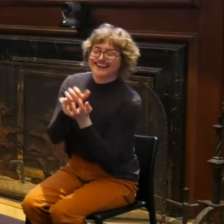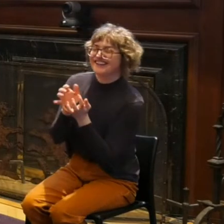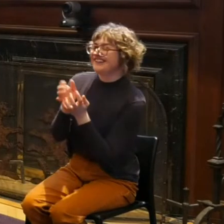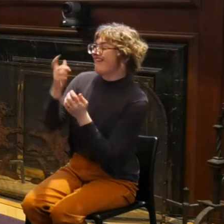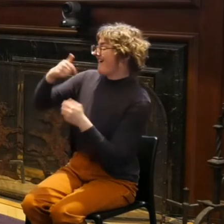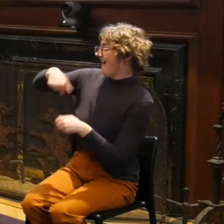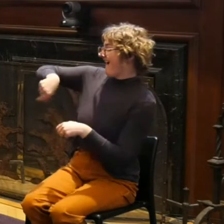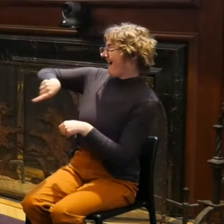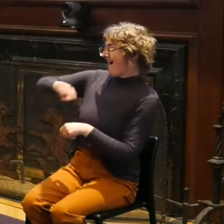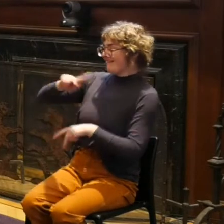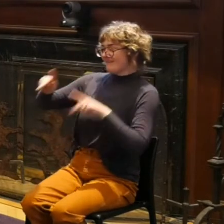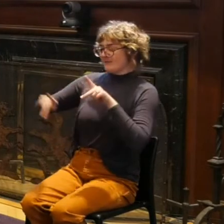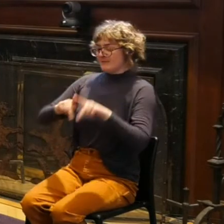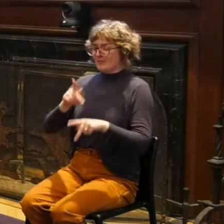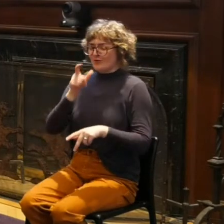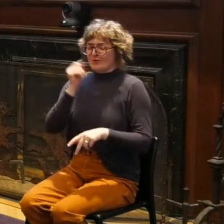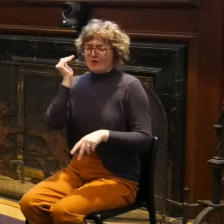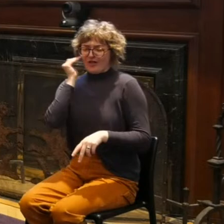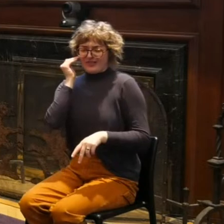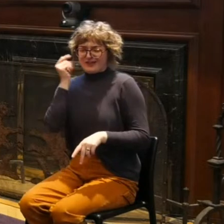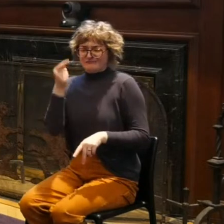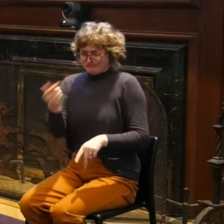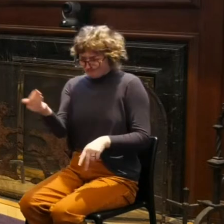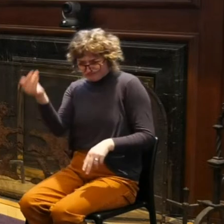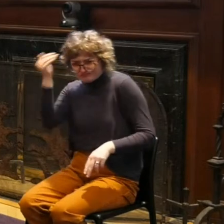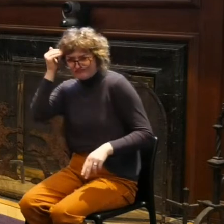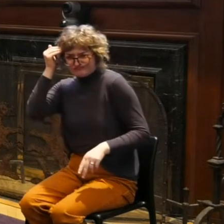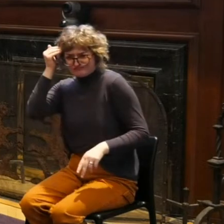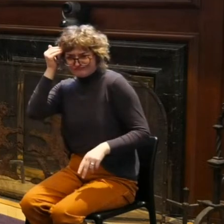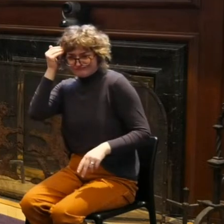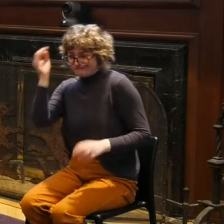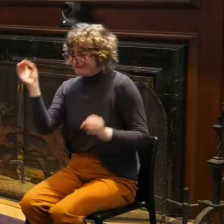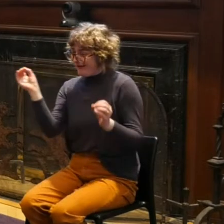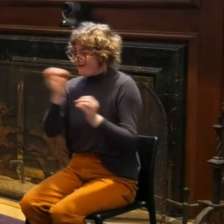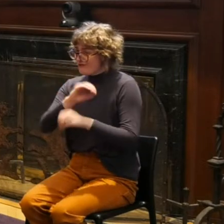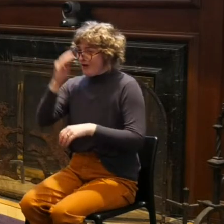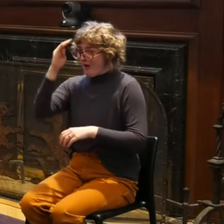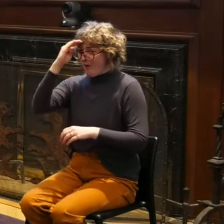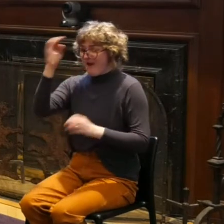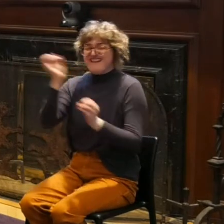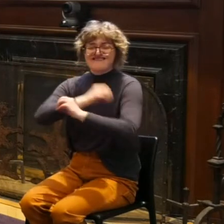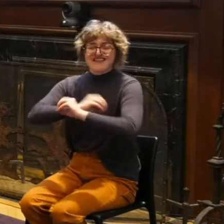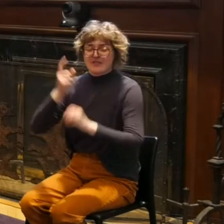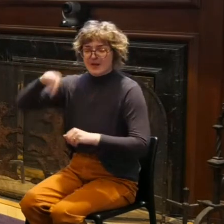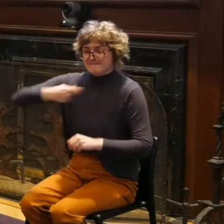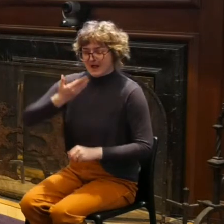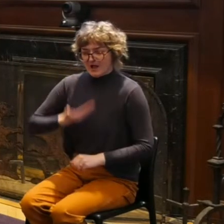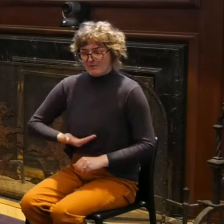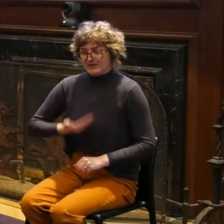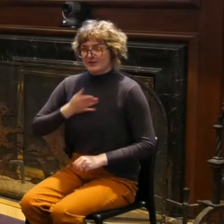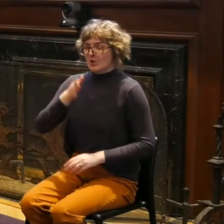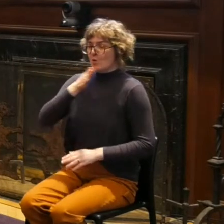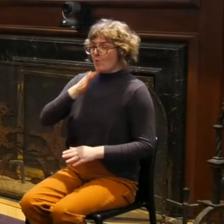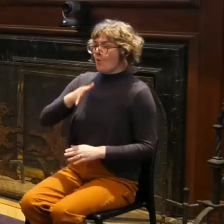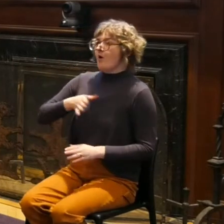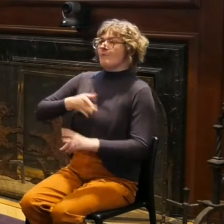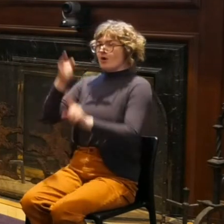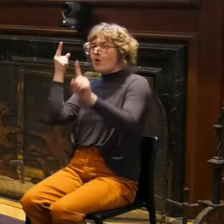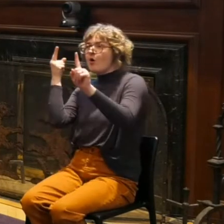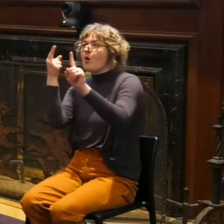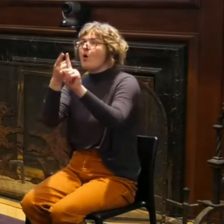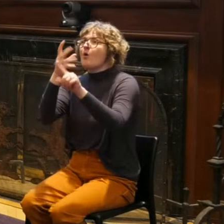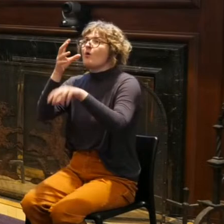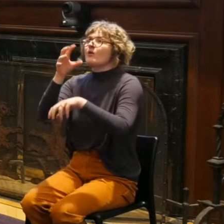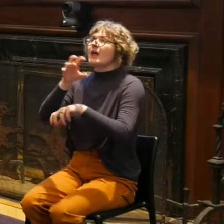at all of those who think they know her, but they really do not. She is a woman of purpose on assignment